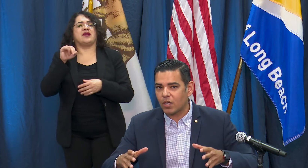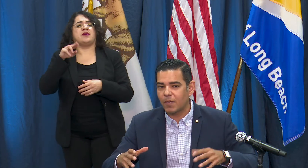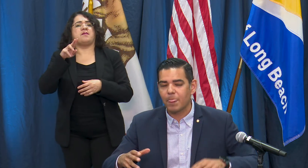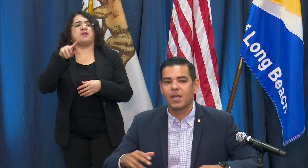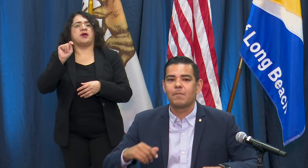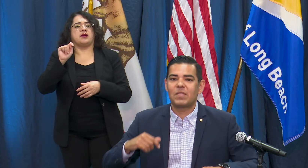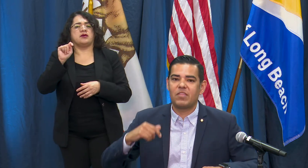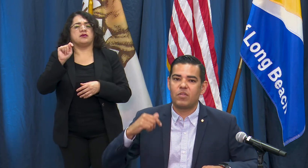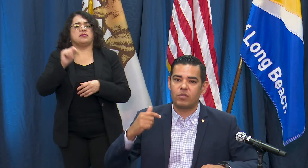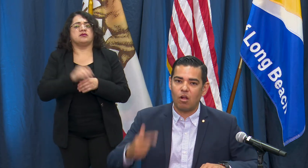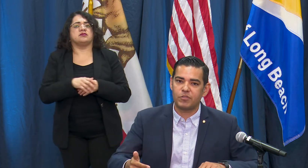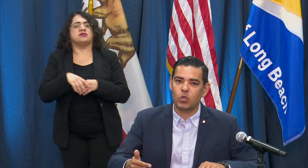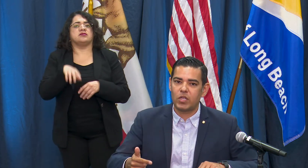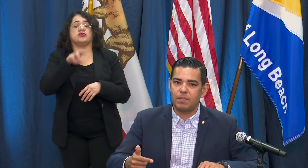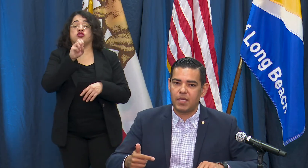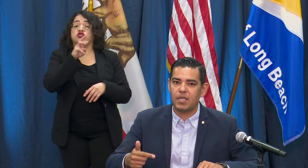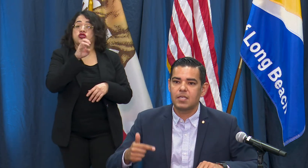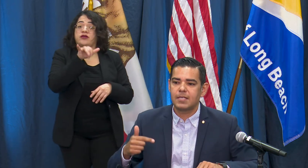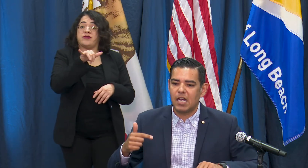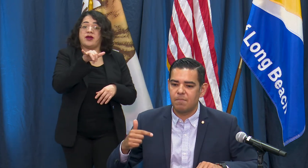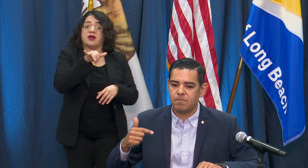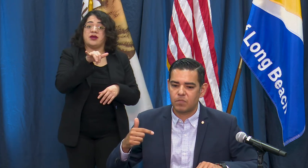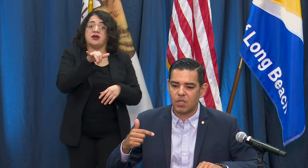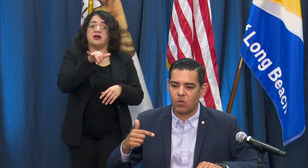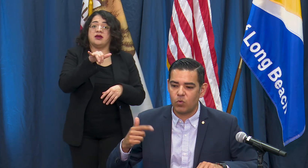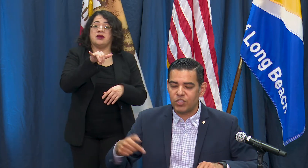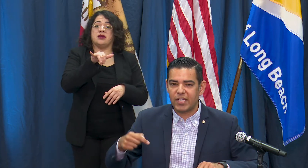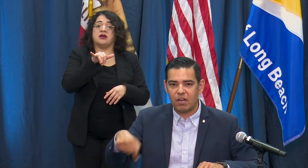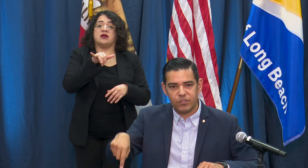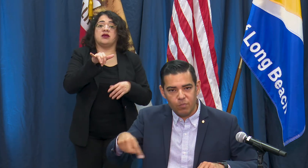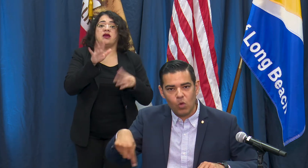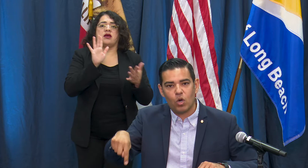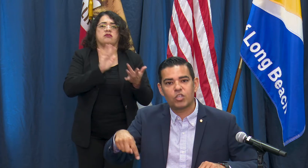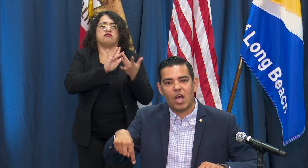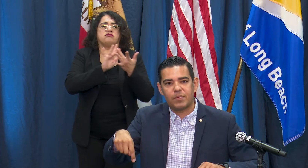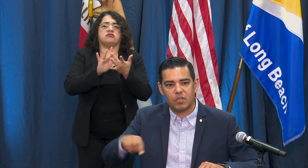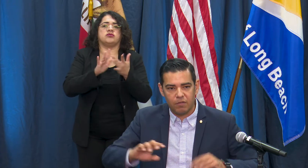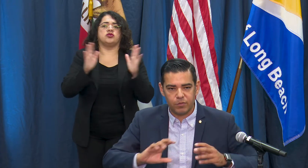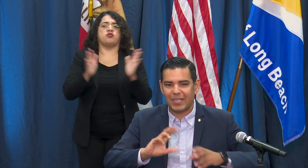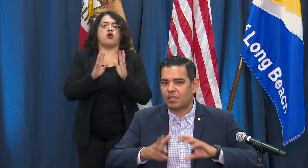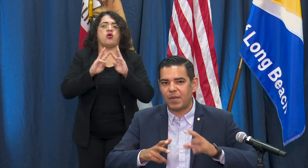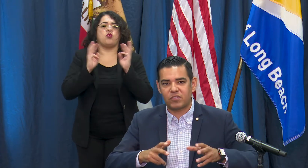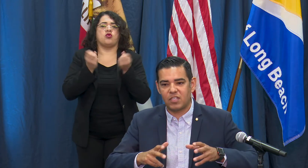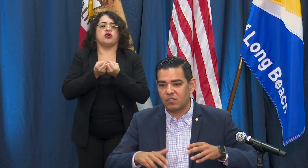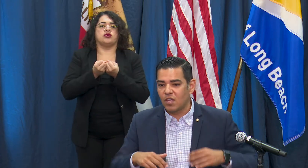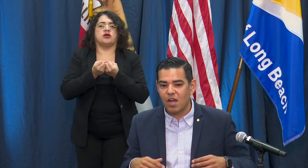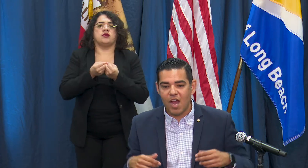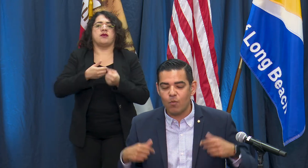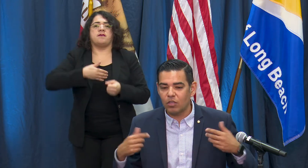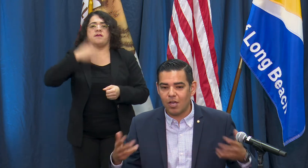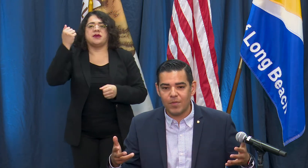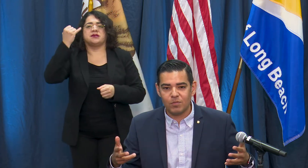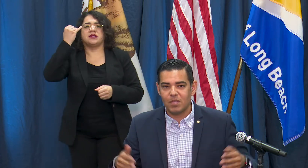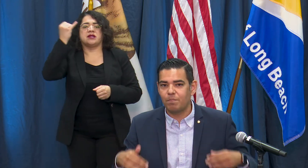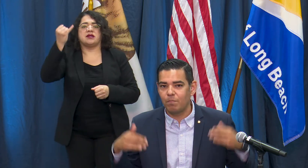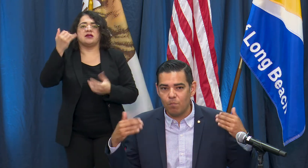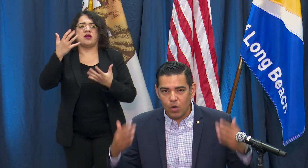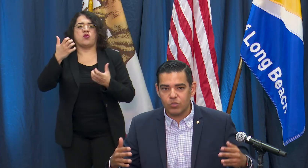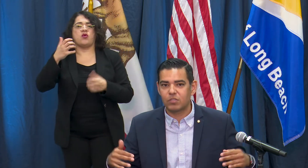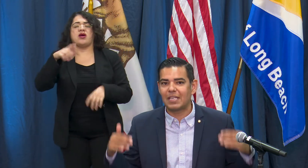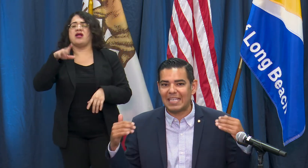survey work, and then there's also going to be reaching out of small workshops so we get the best ideas. I want Long Beach to